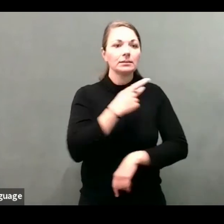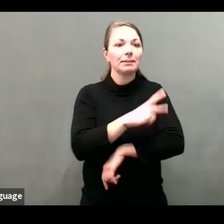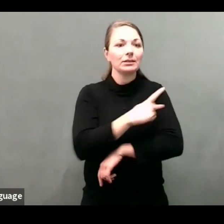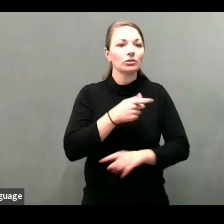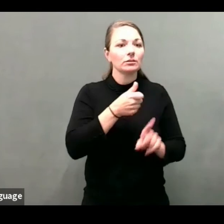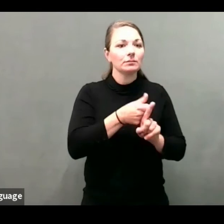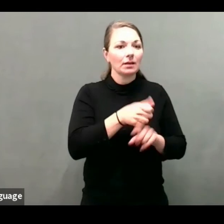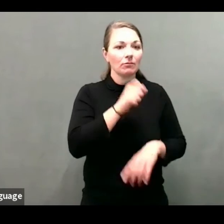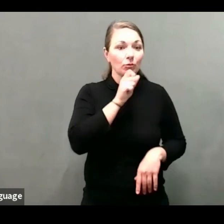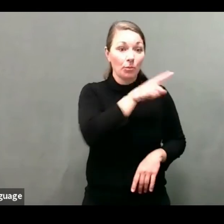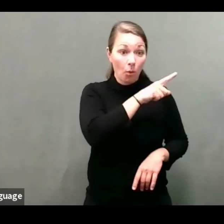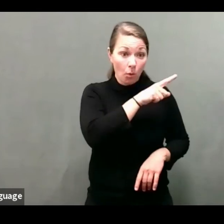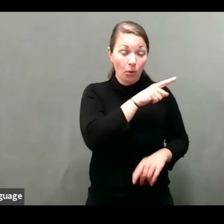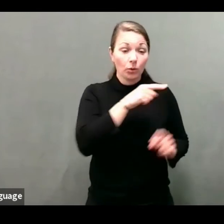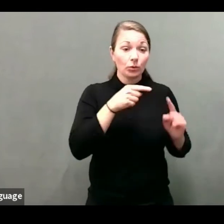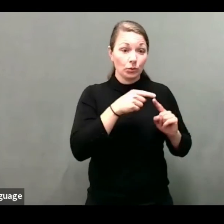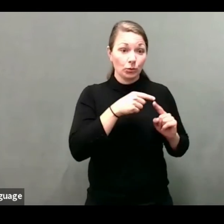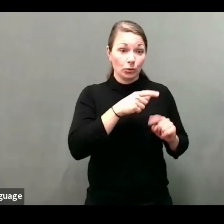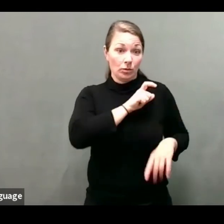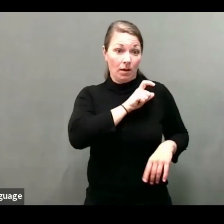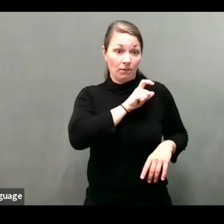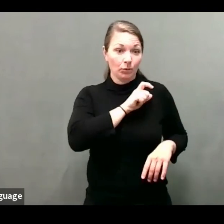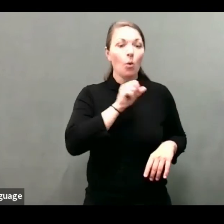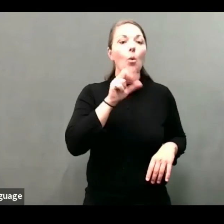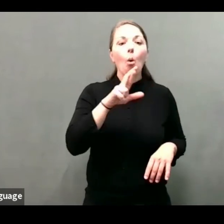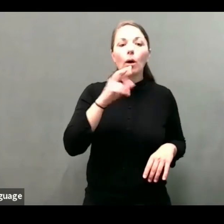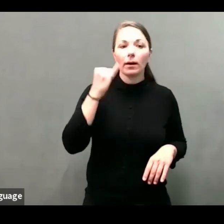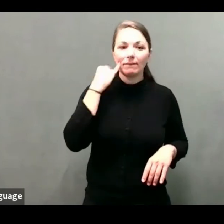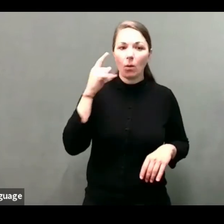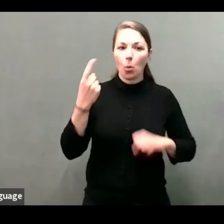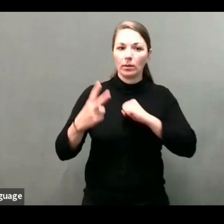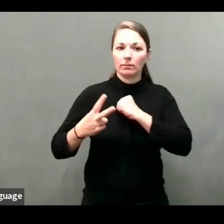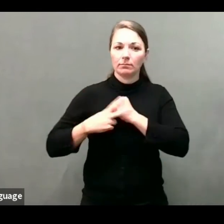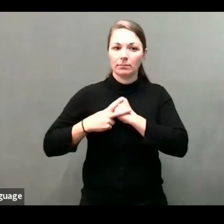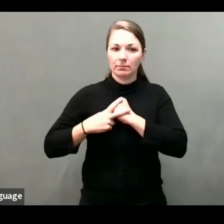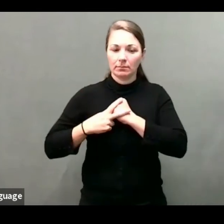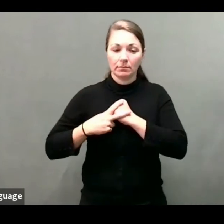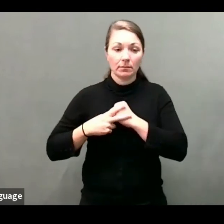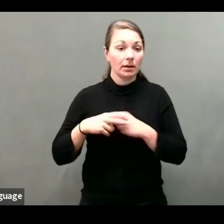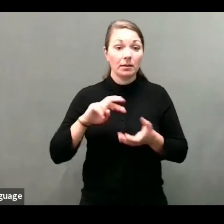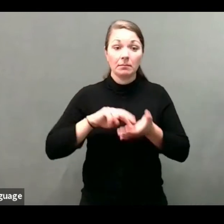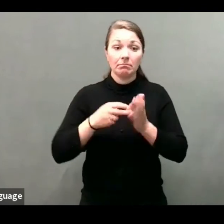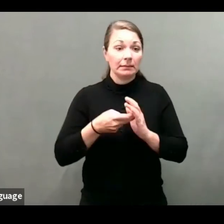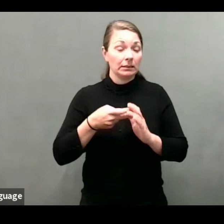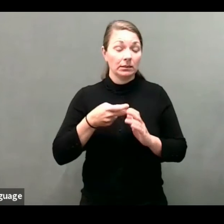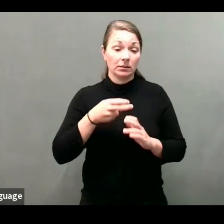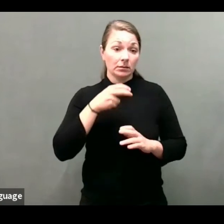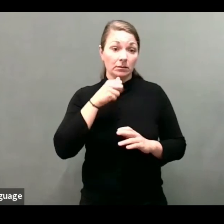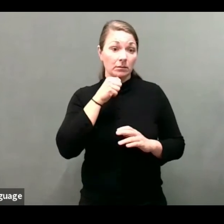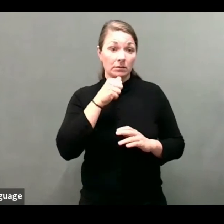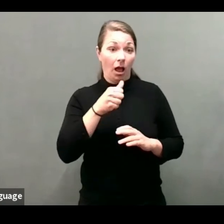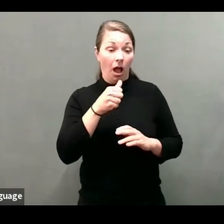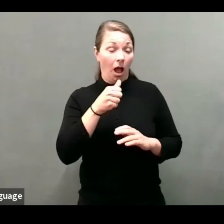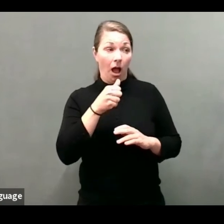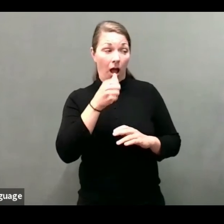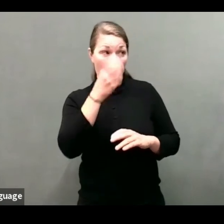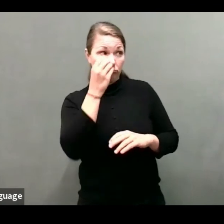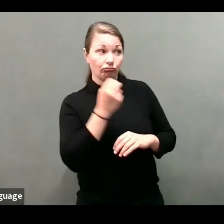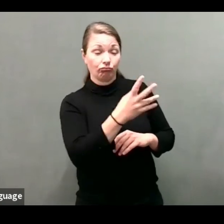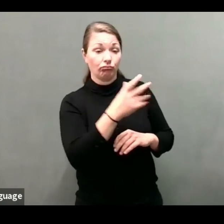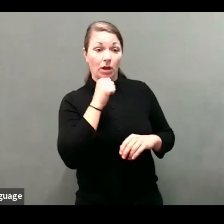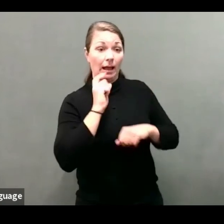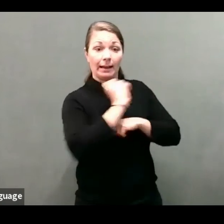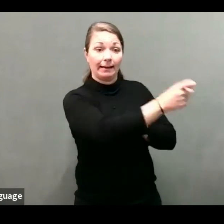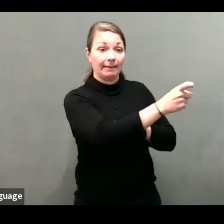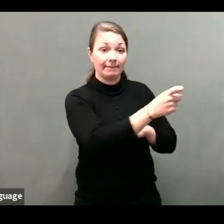enforcement, or for storage, where it's not going to be released with any identifying information on behalf of the